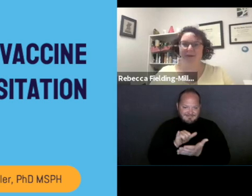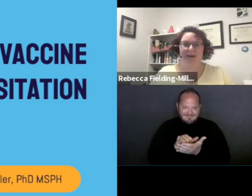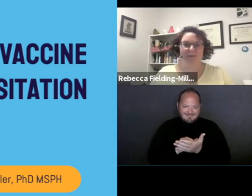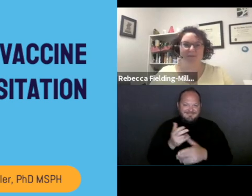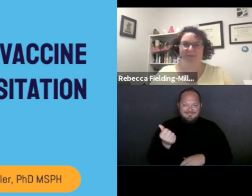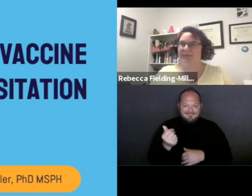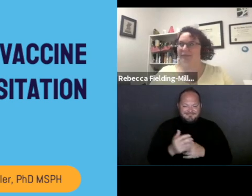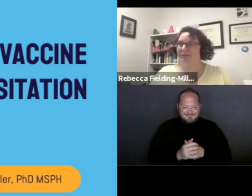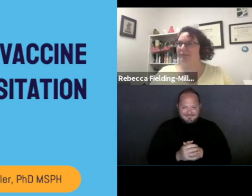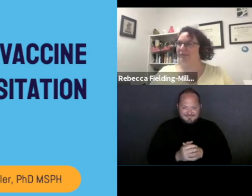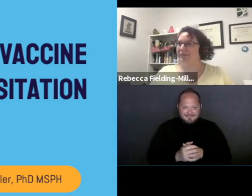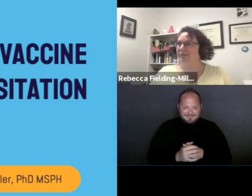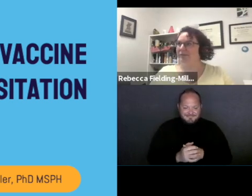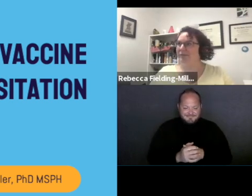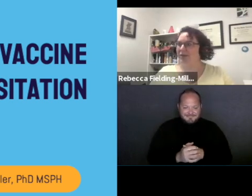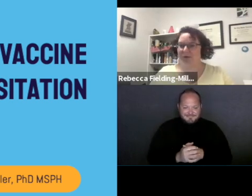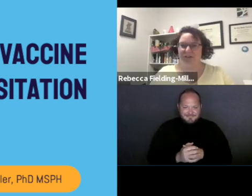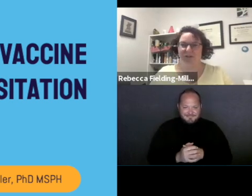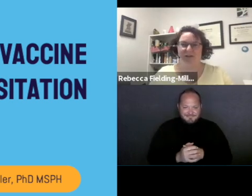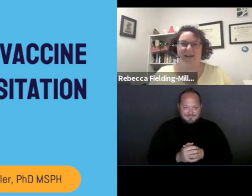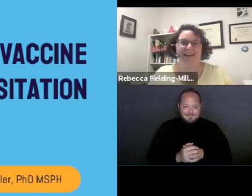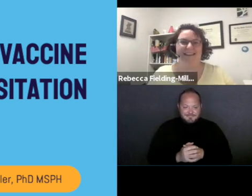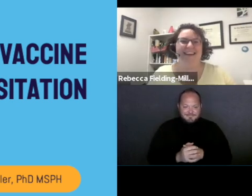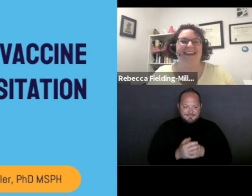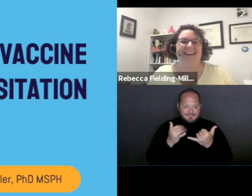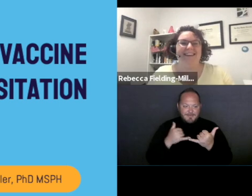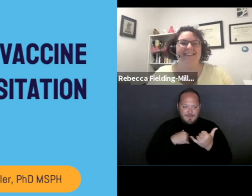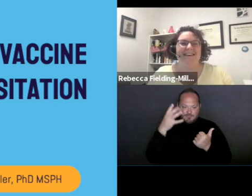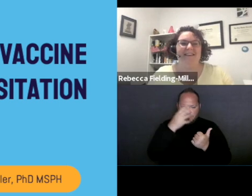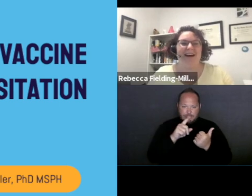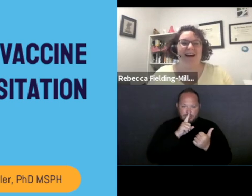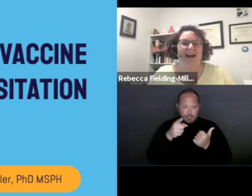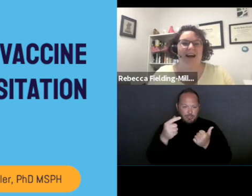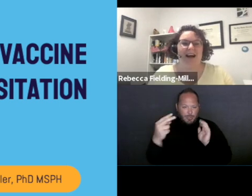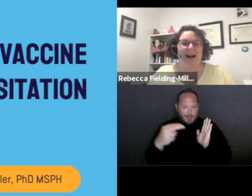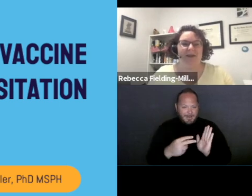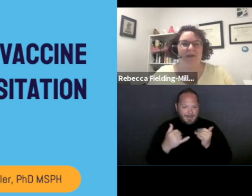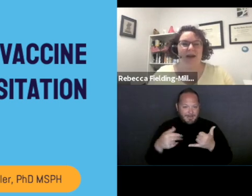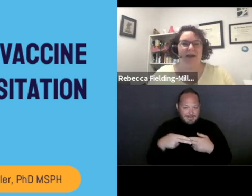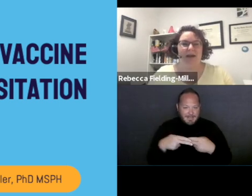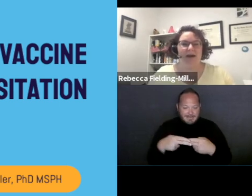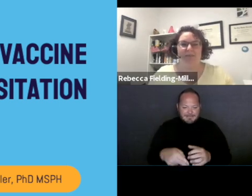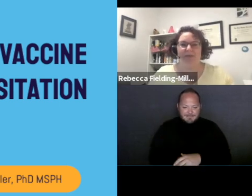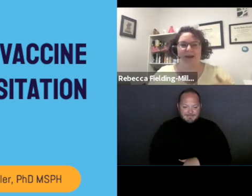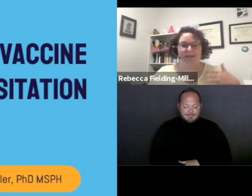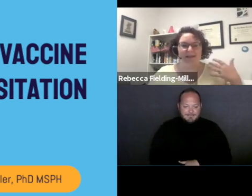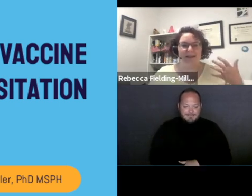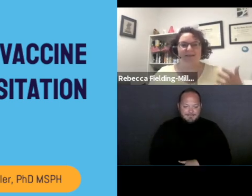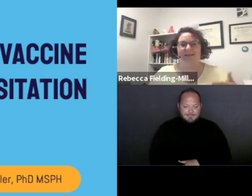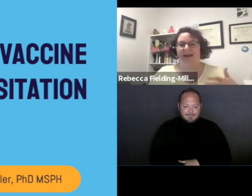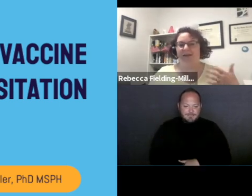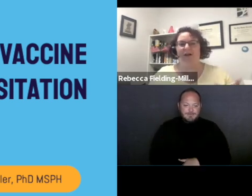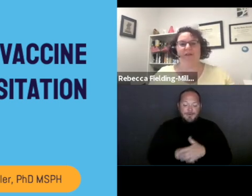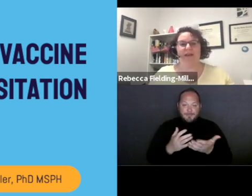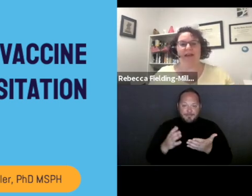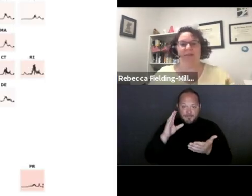So there we go, which I'm pretty sure you're looking at. So I know that